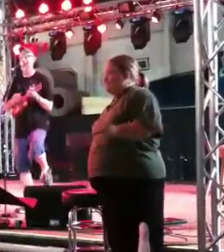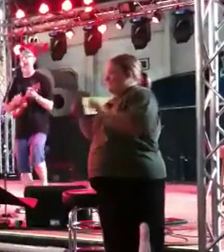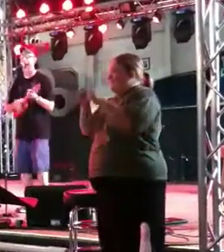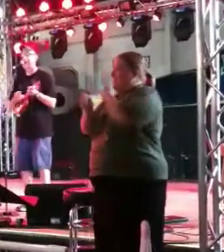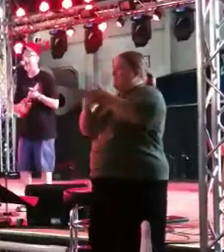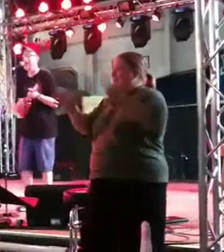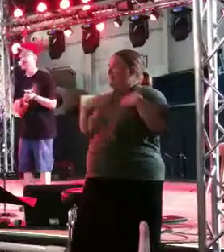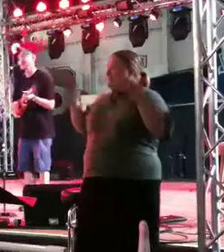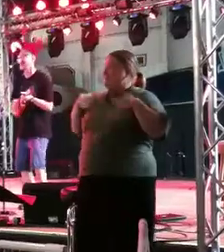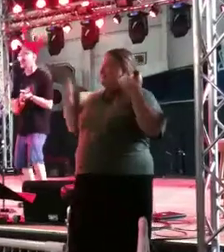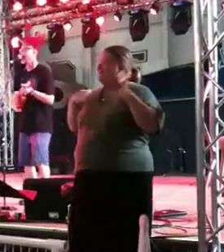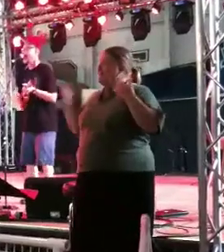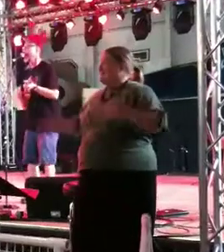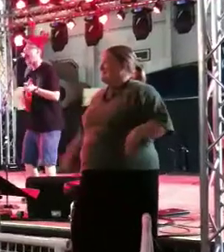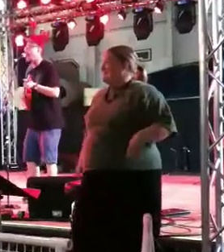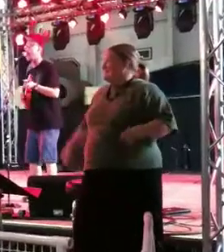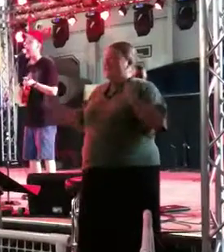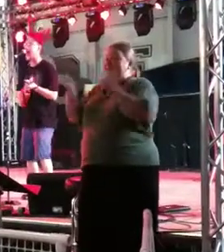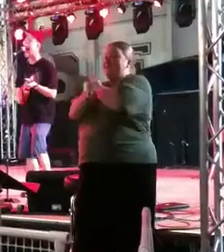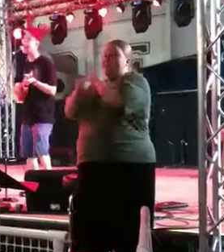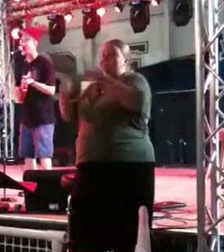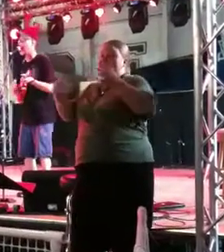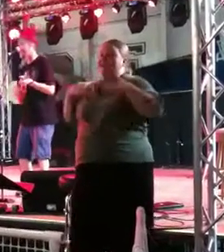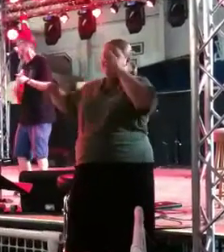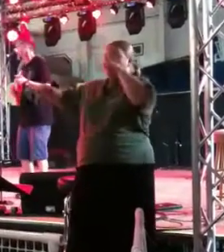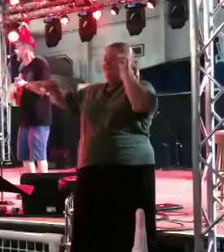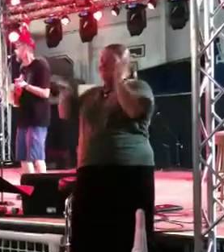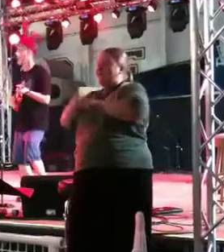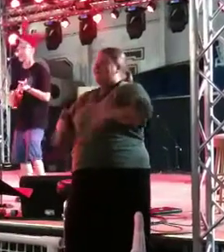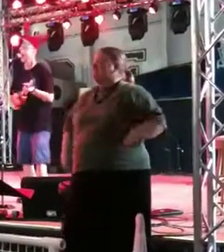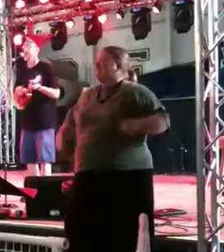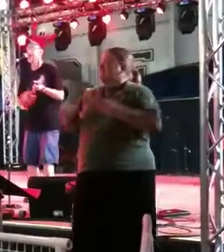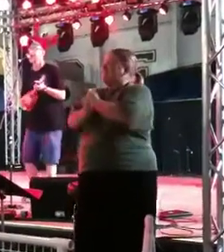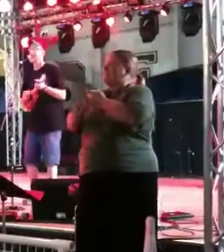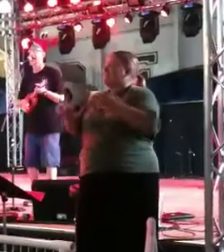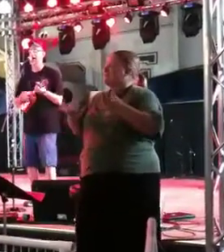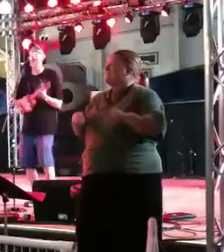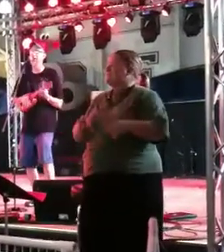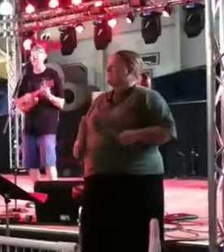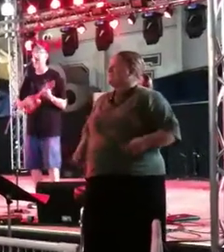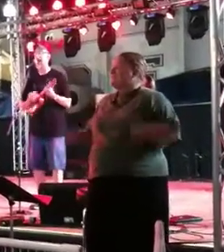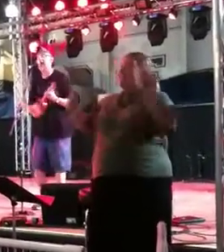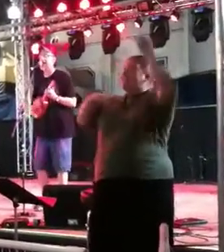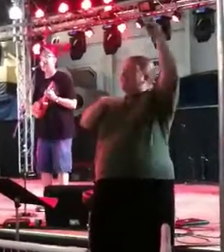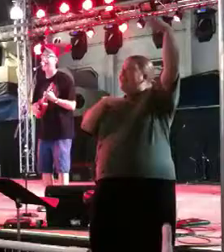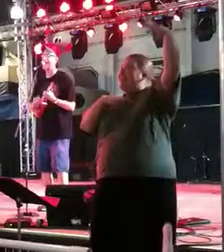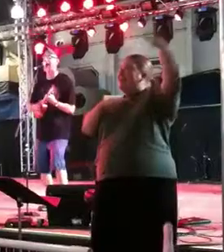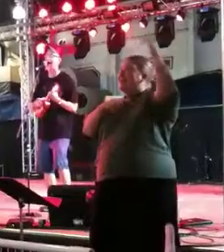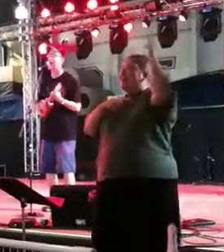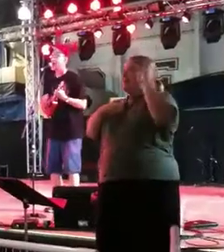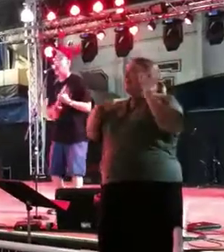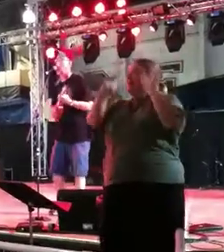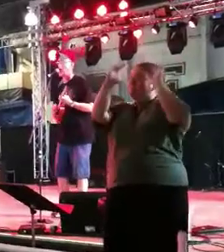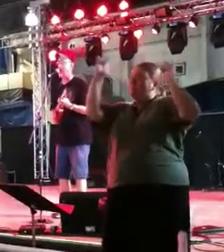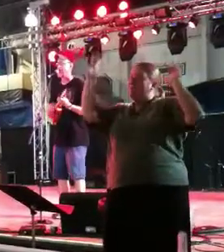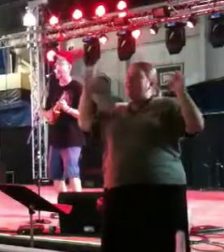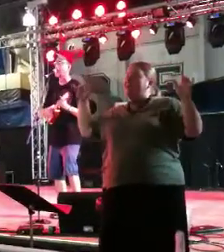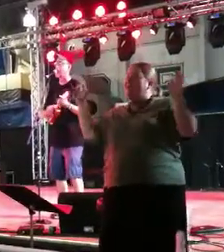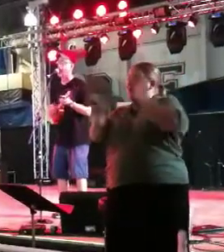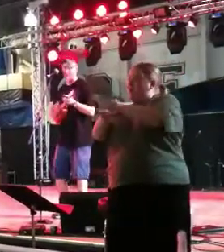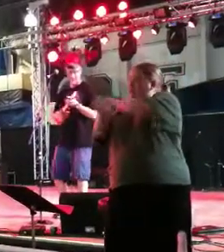Everybody get happy. Everybody have fun. The sun is shining bright